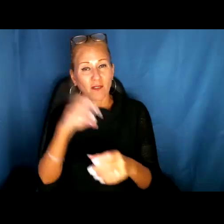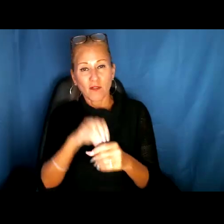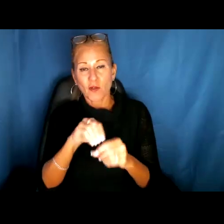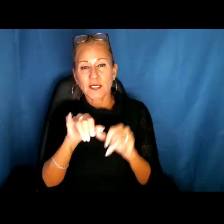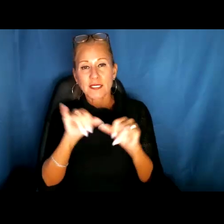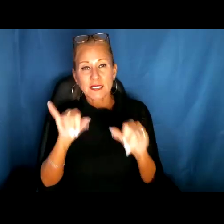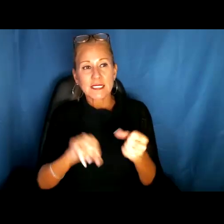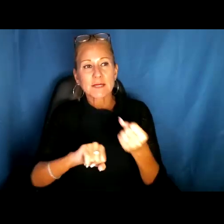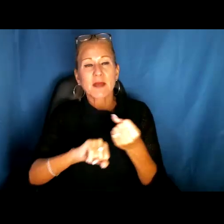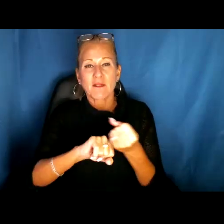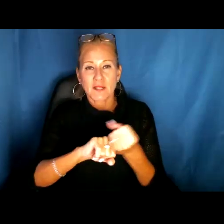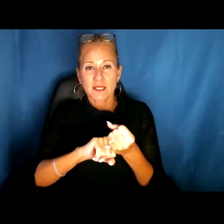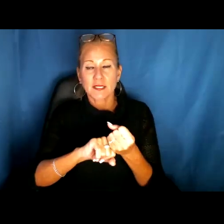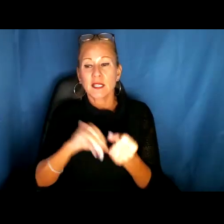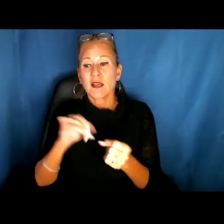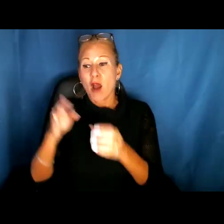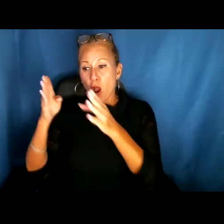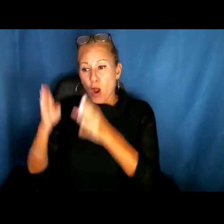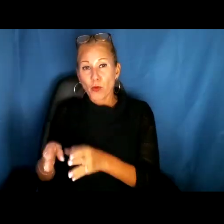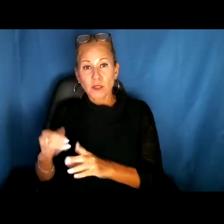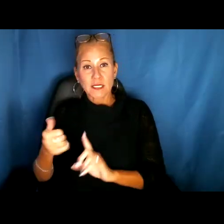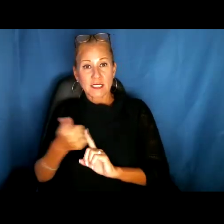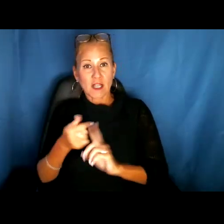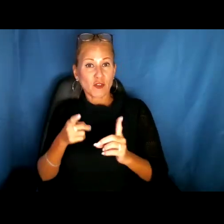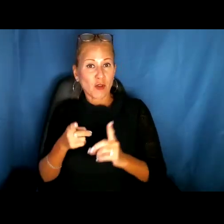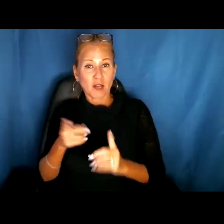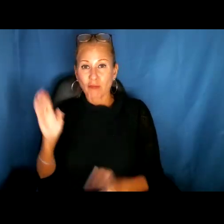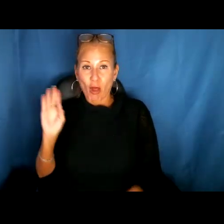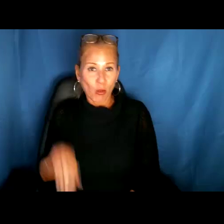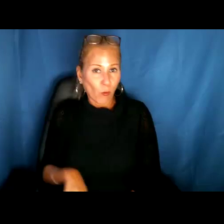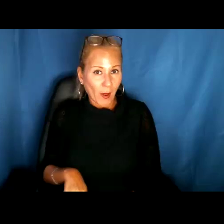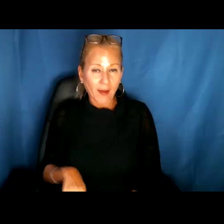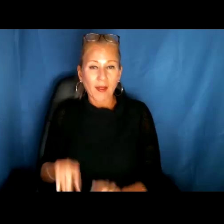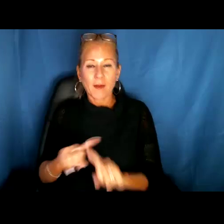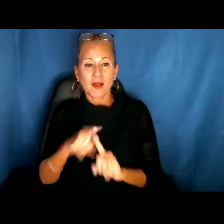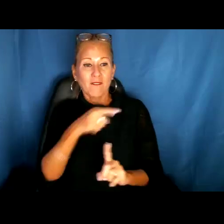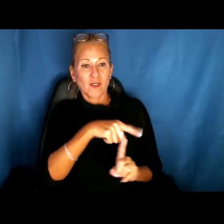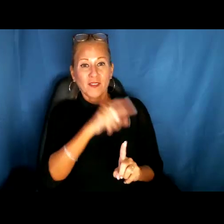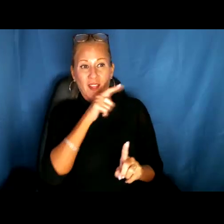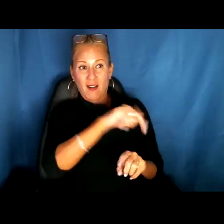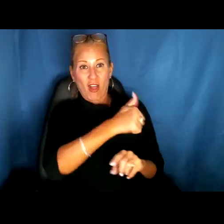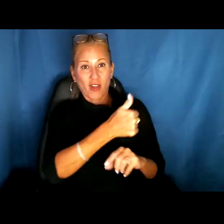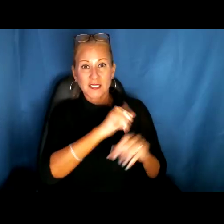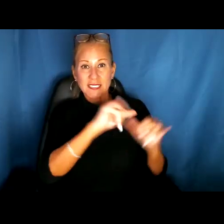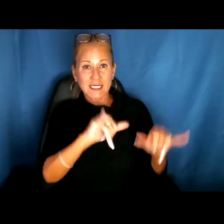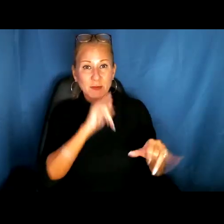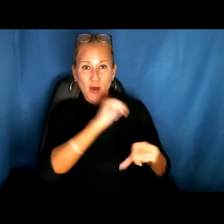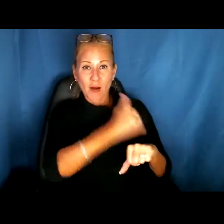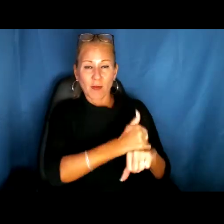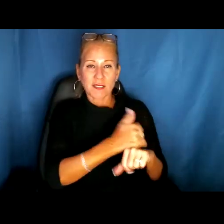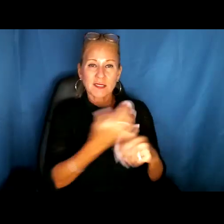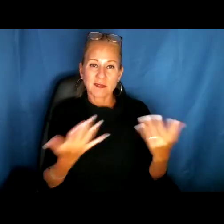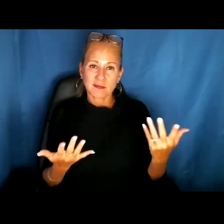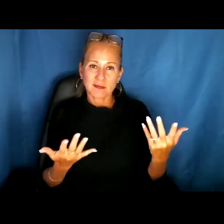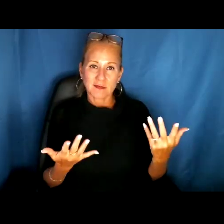systems advocacy because a person can self-direct all they want, but if these things are not in place, they